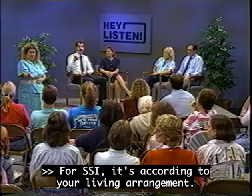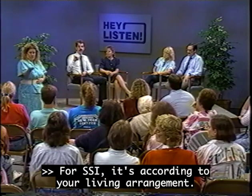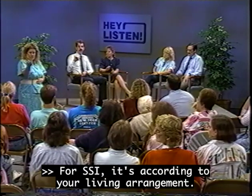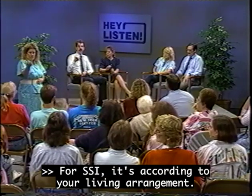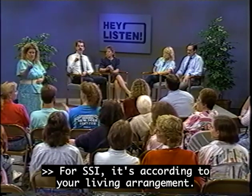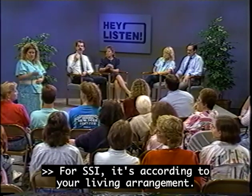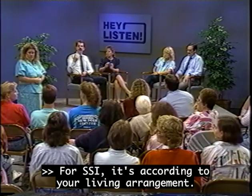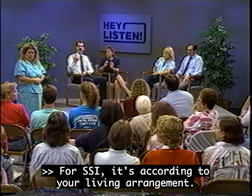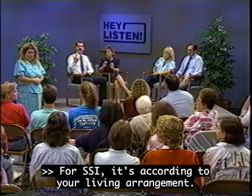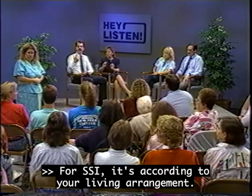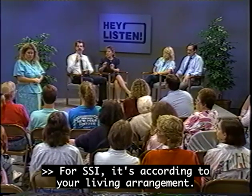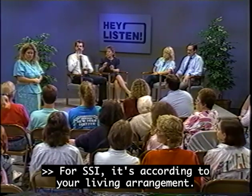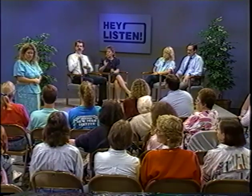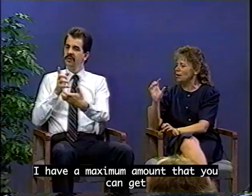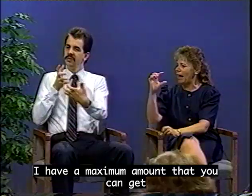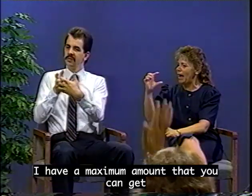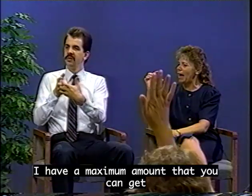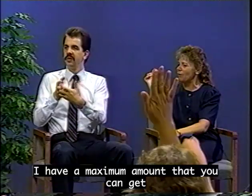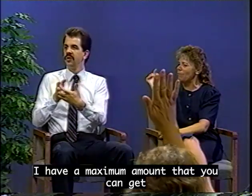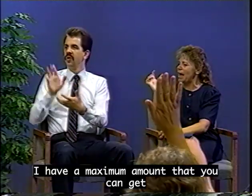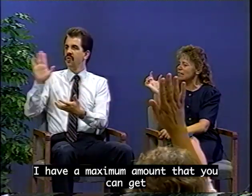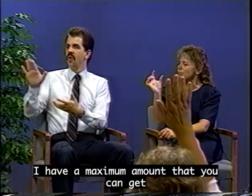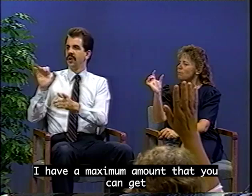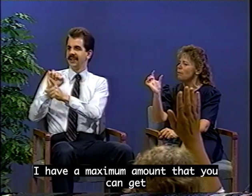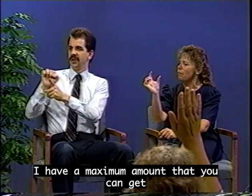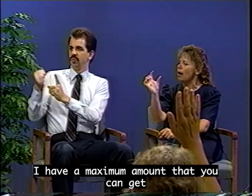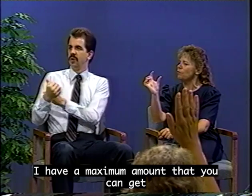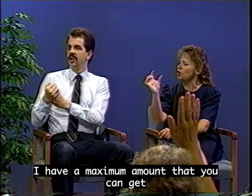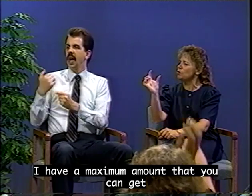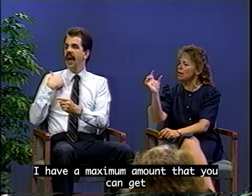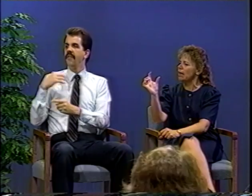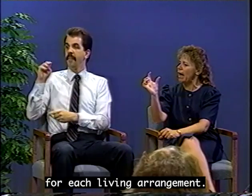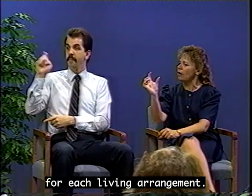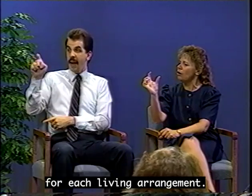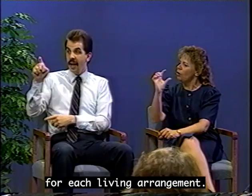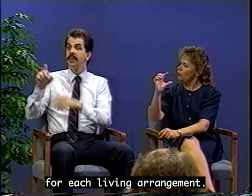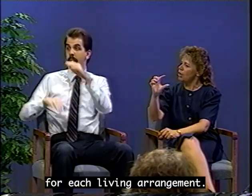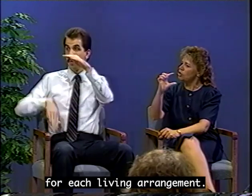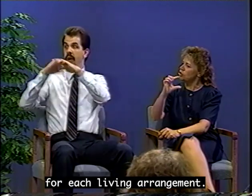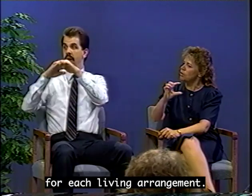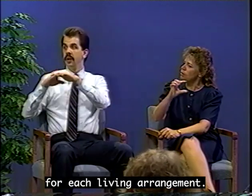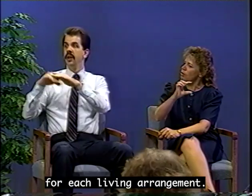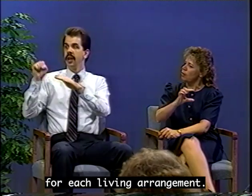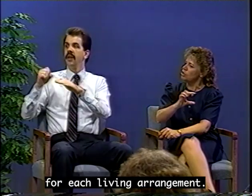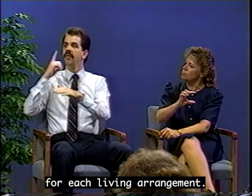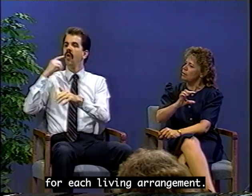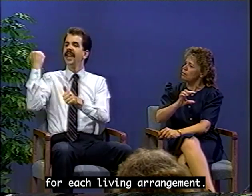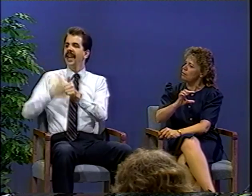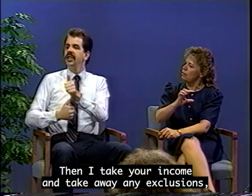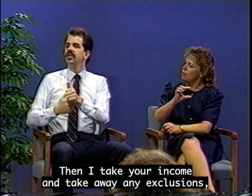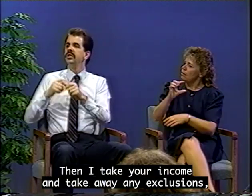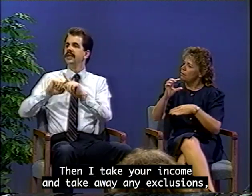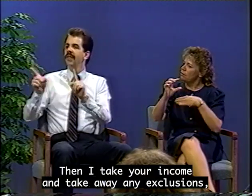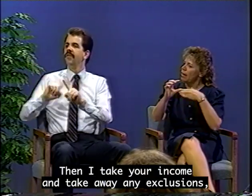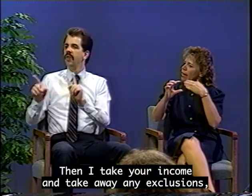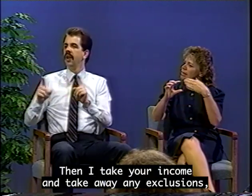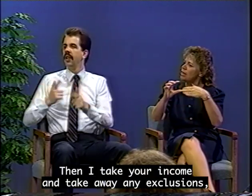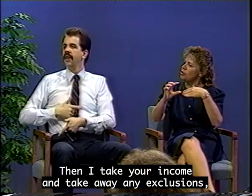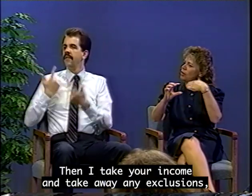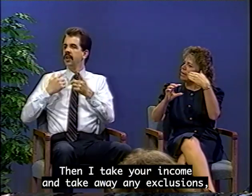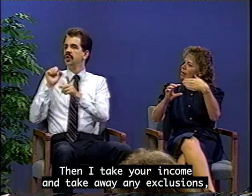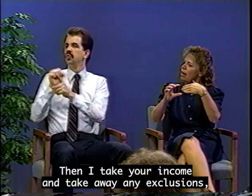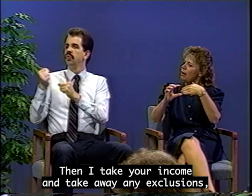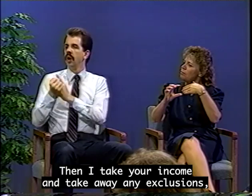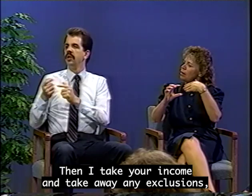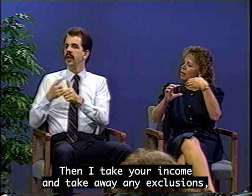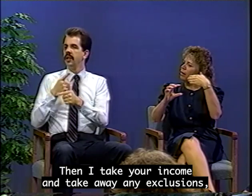it's according to your living arrangement. I have a maximum amount that you can get. for each living arrangement. Then I take